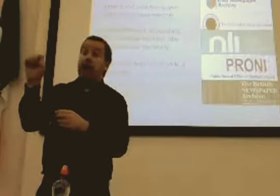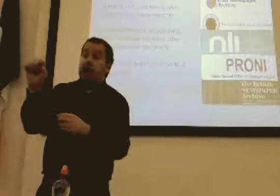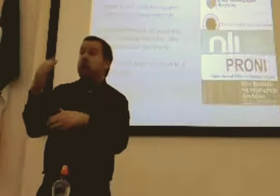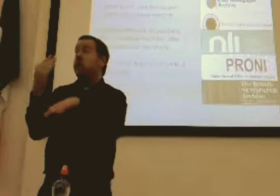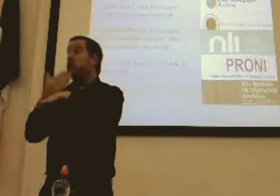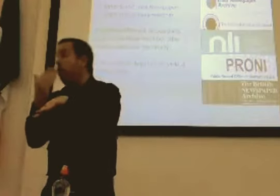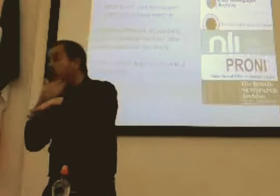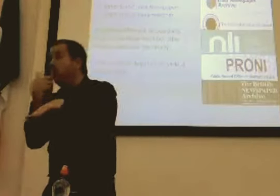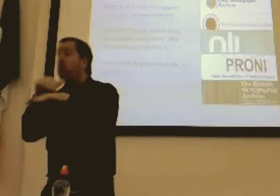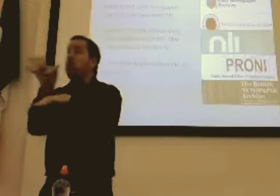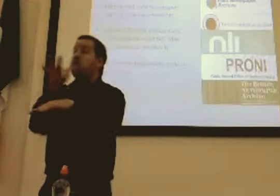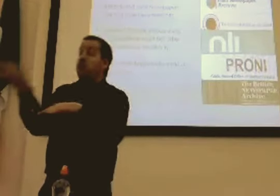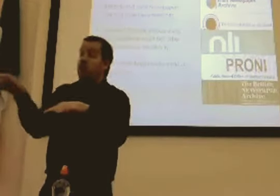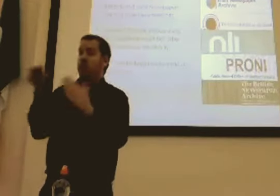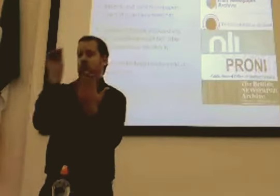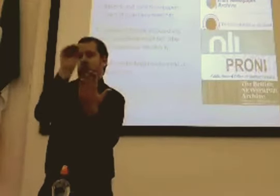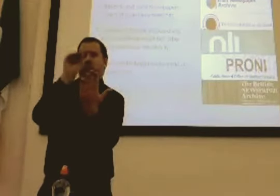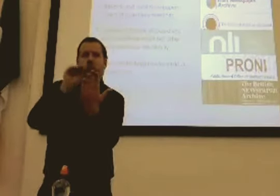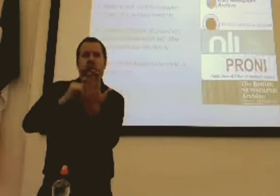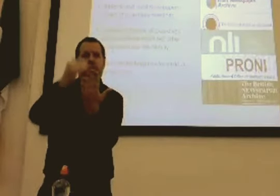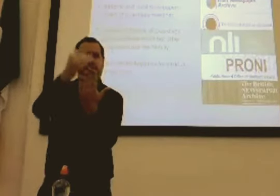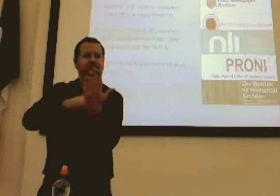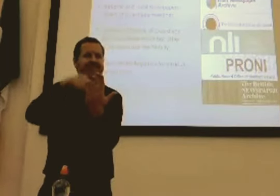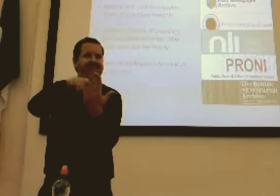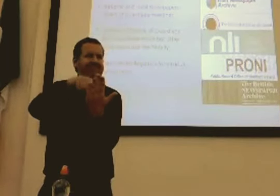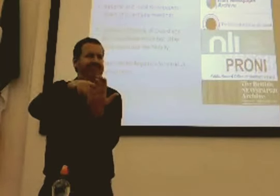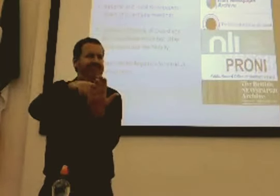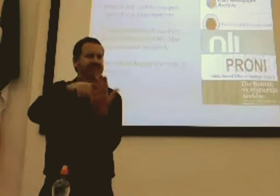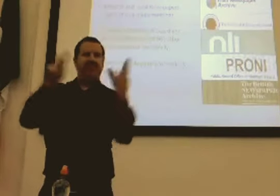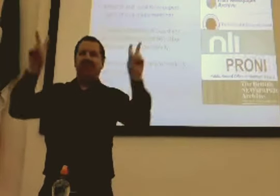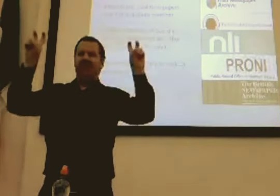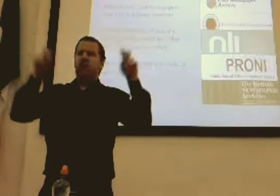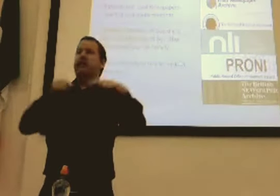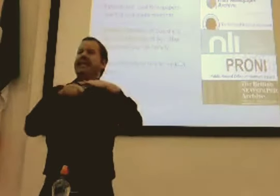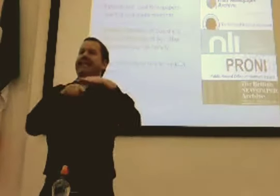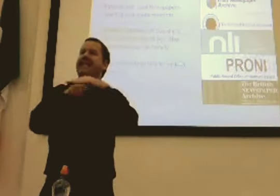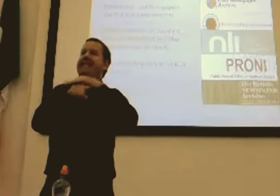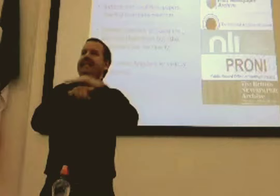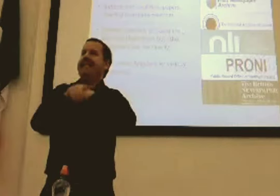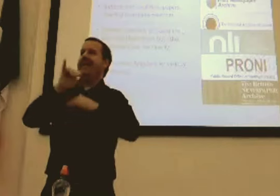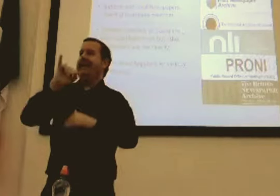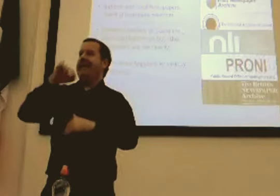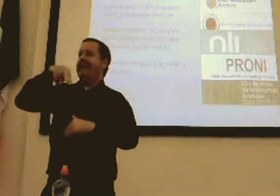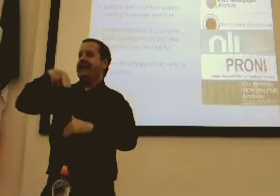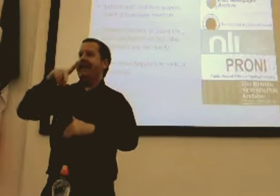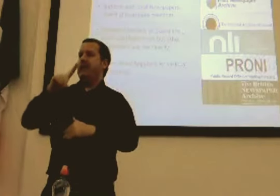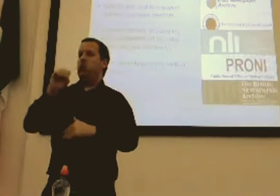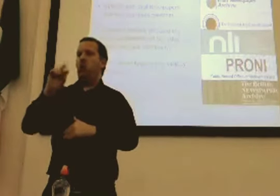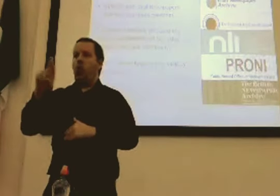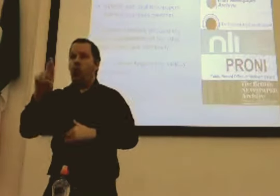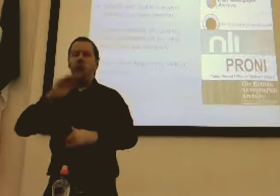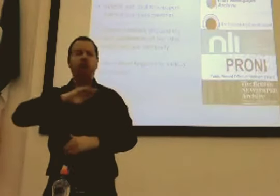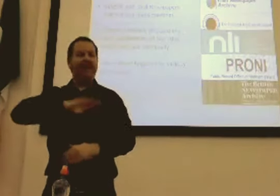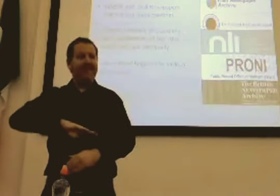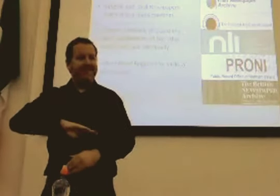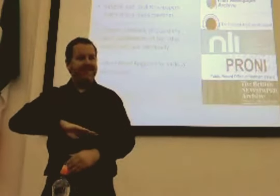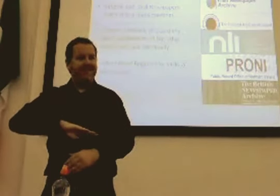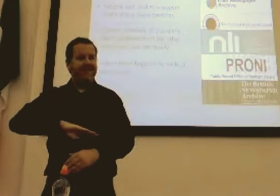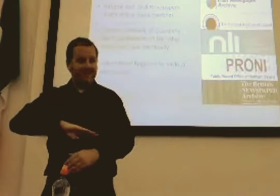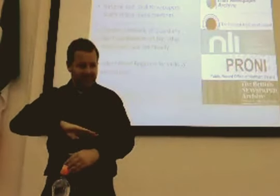will actually record the details of the person in their own record book as well. And that was called the Indoor